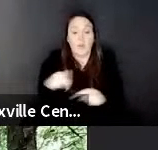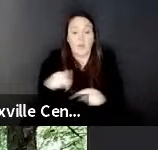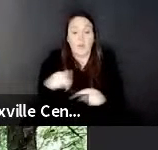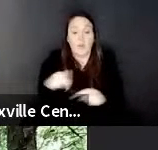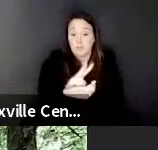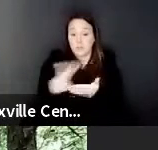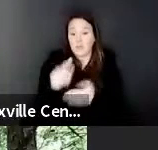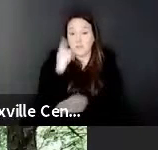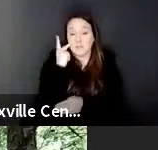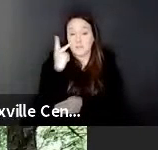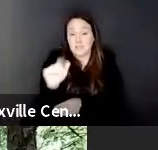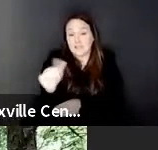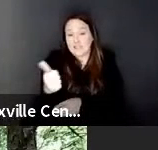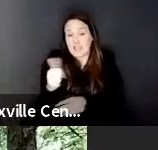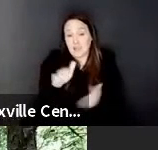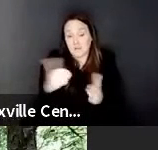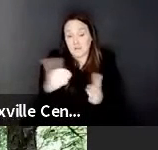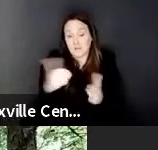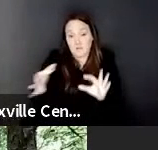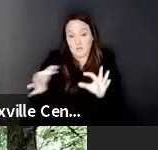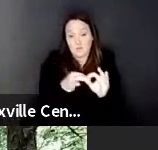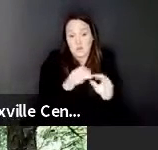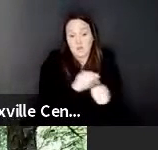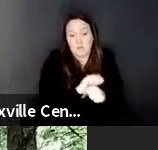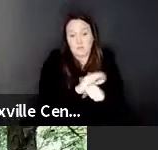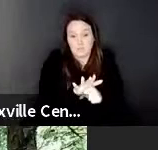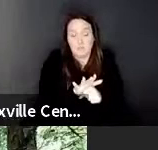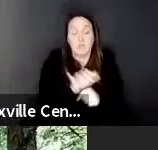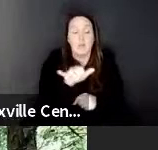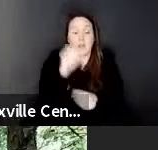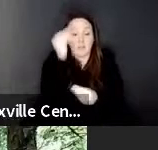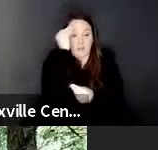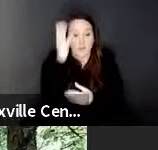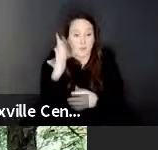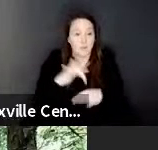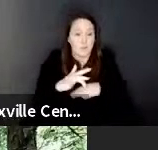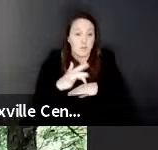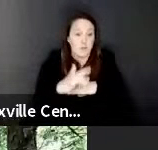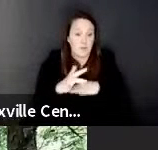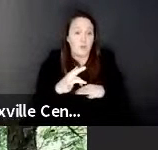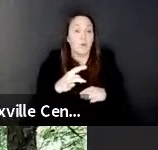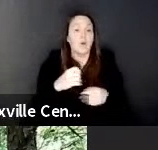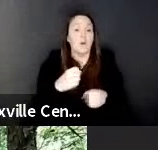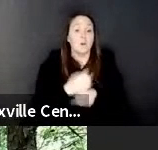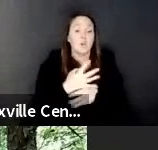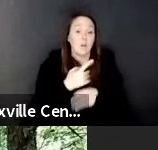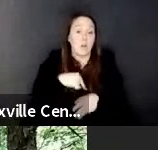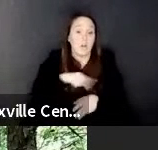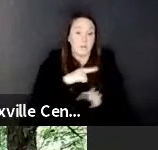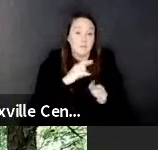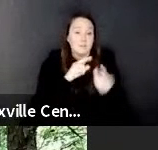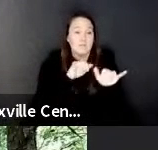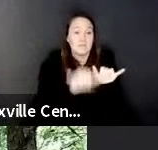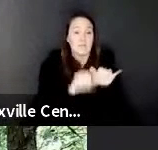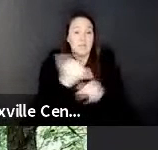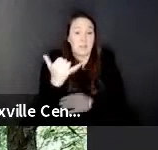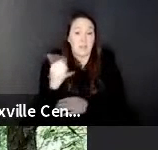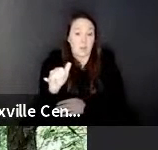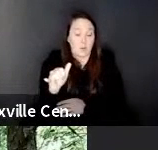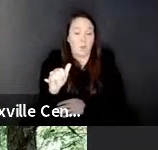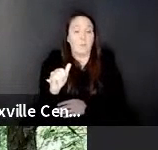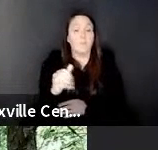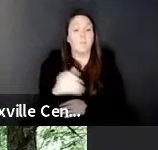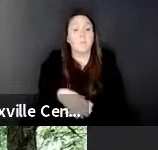10 deaths related to COVID-19. The information available leads us to represent this benchmark as yellow. Under